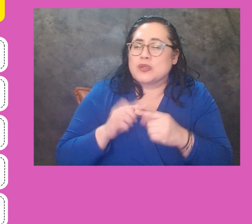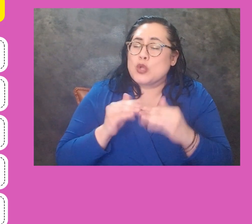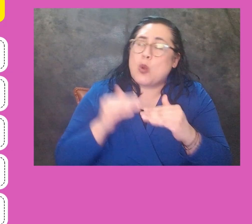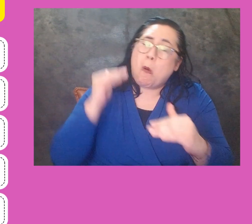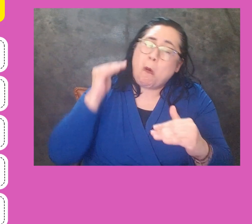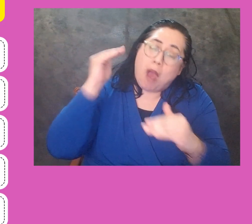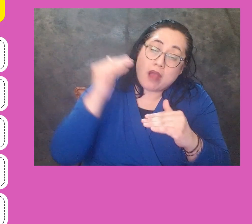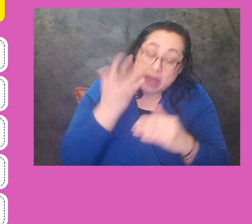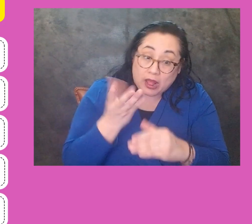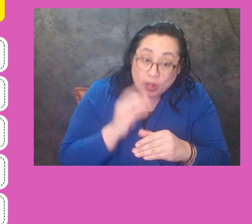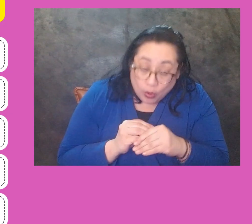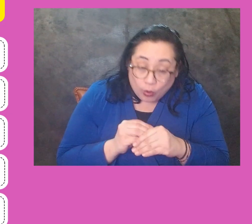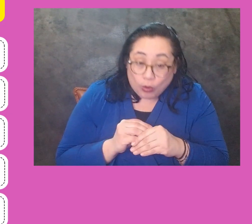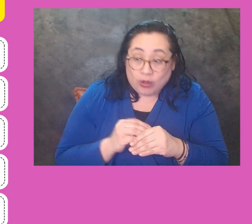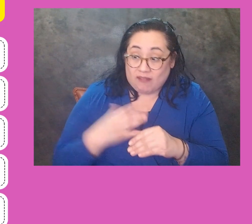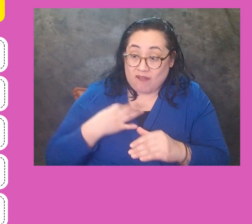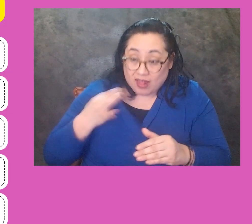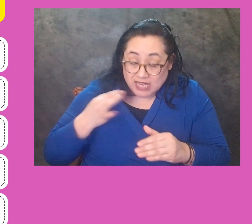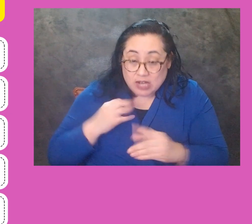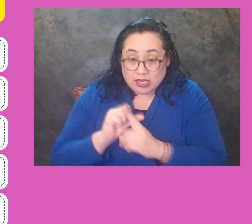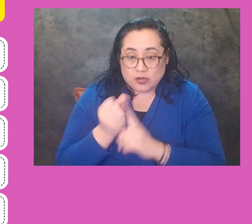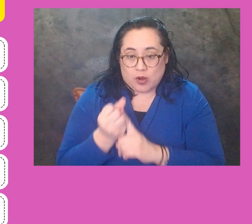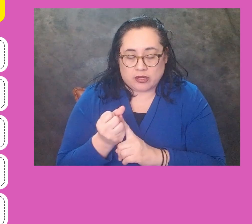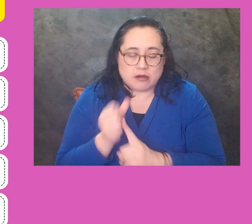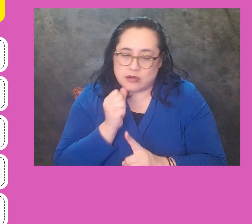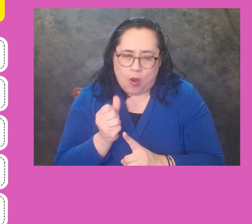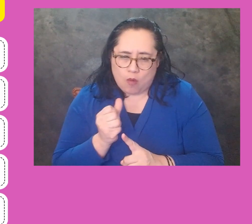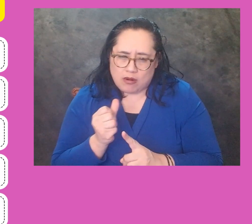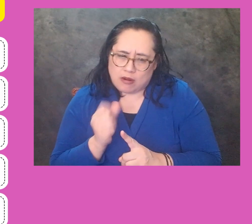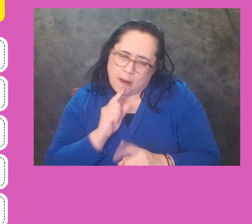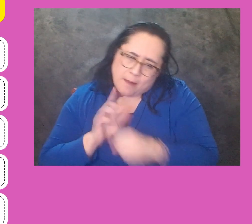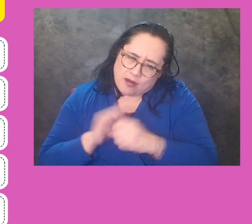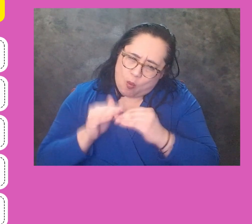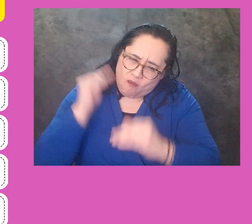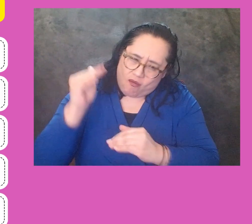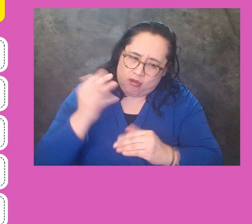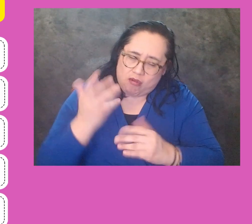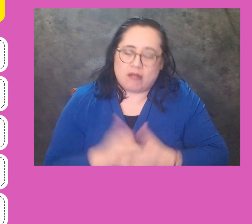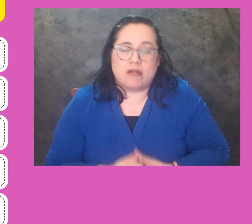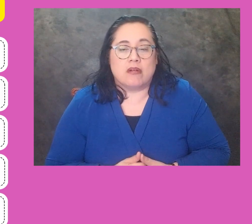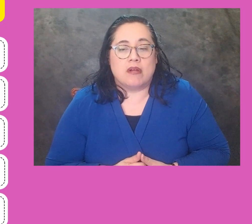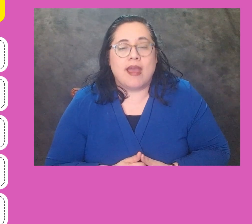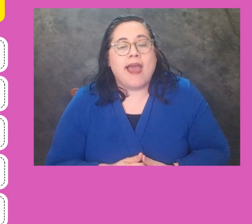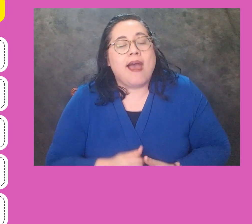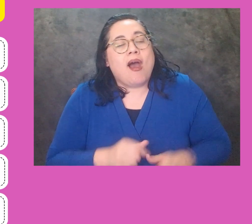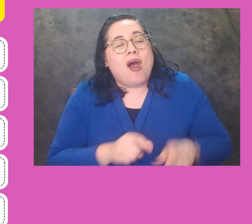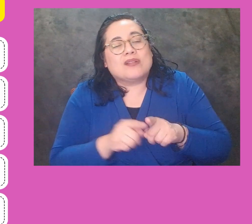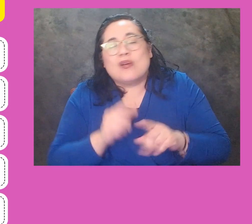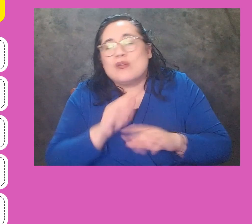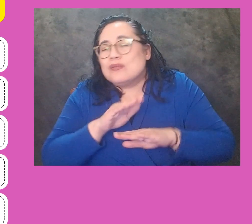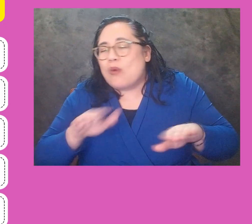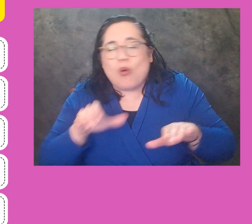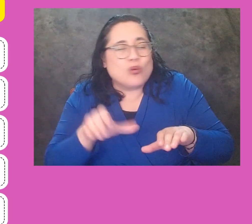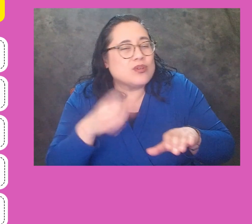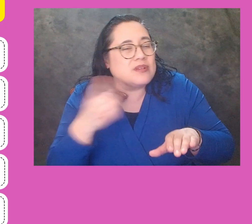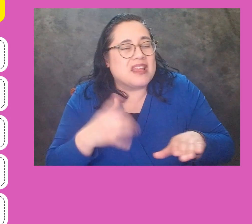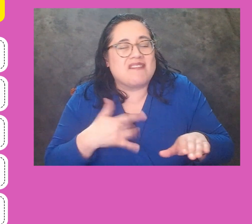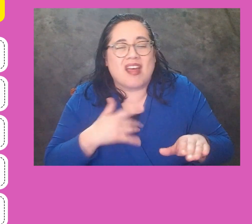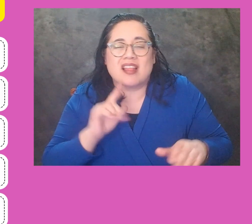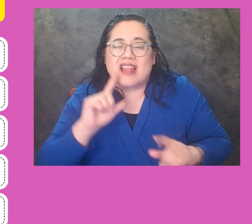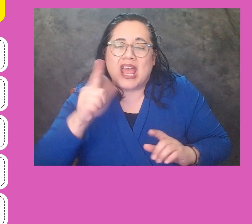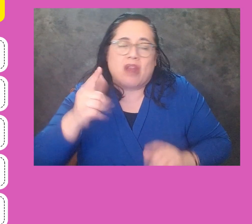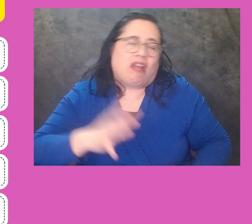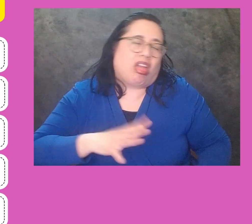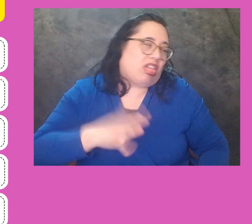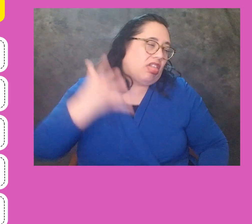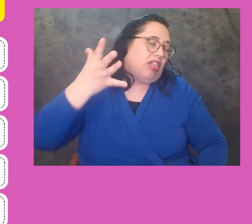commit to too much work, including volunteer work, and also don't do something that you may